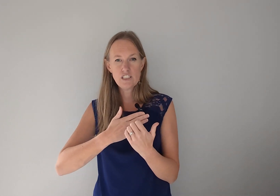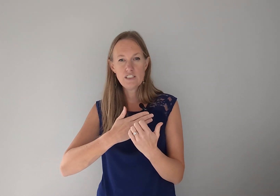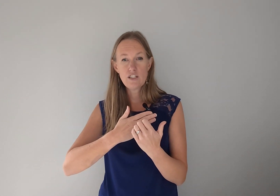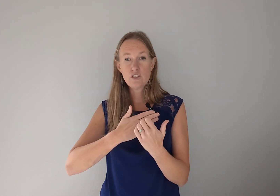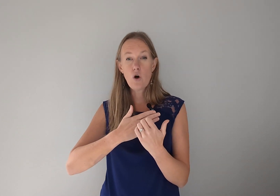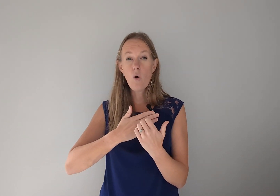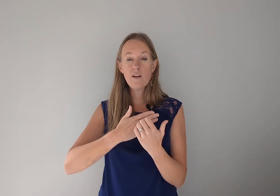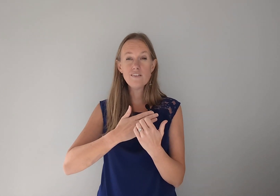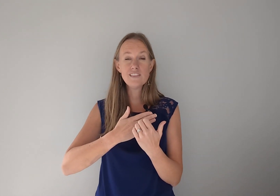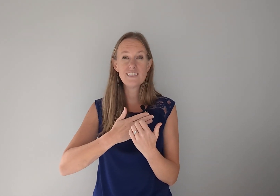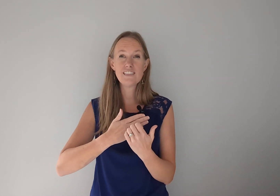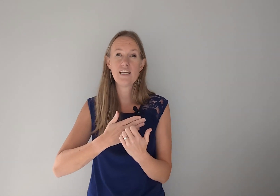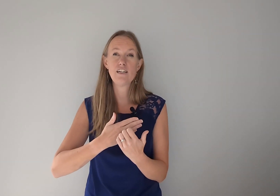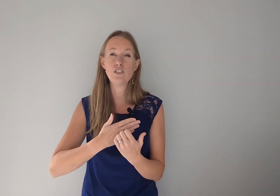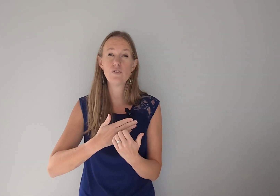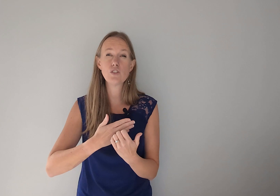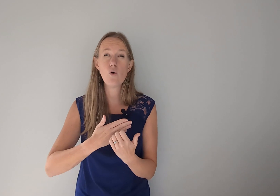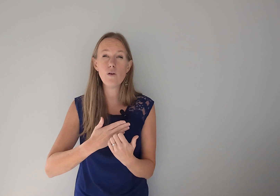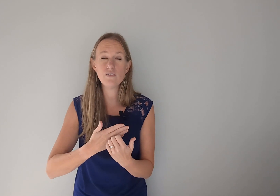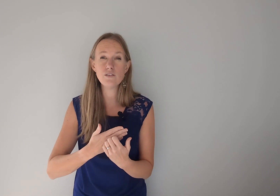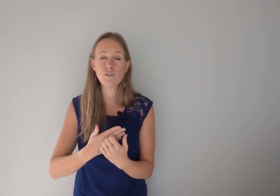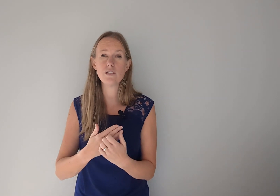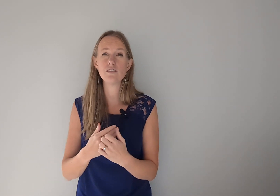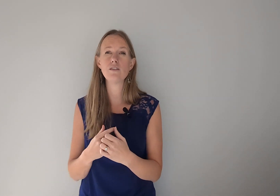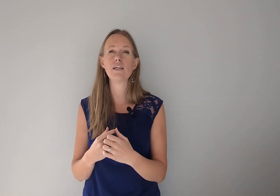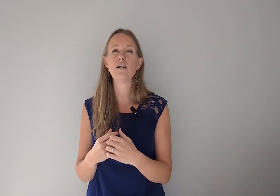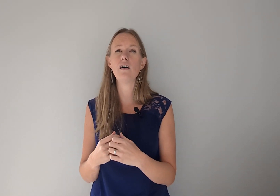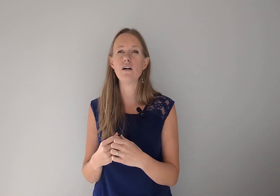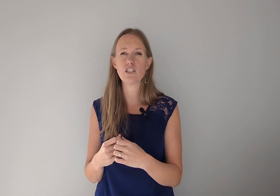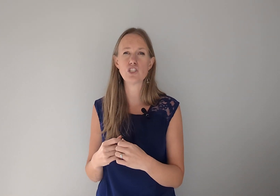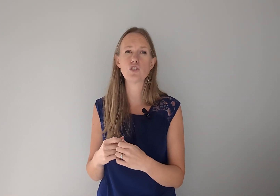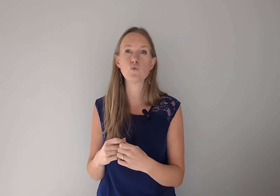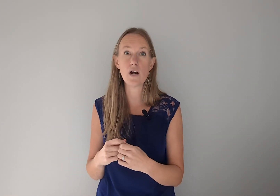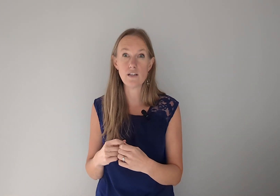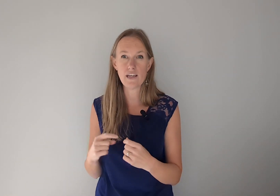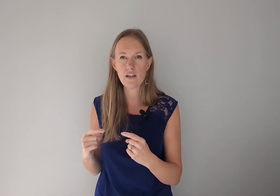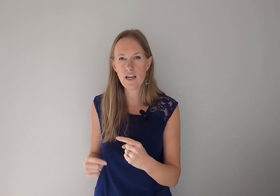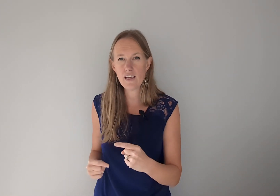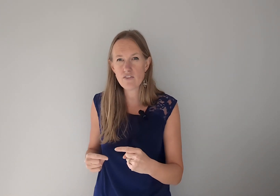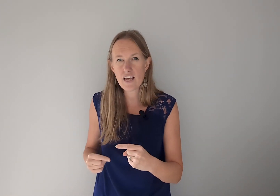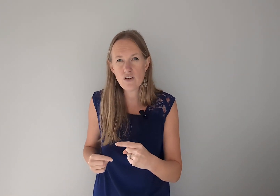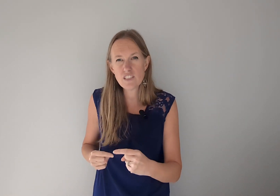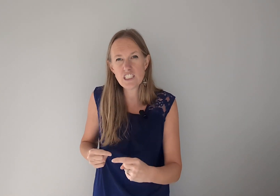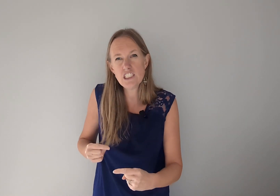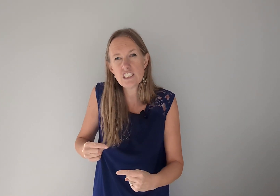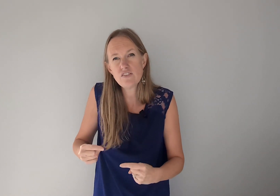Dangers, toils, and snares. So for toils, we're going to do like, oh, you're struggling. Okay, and for that, you have your index